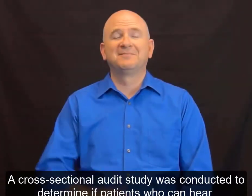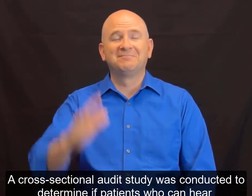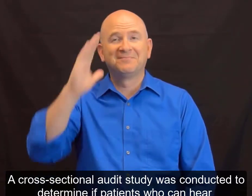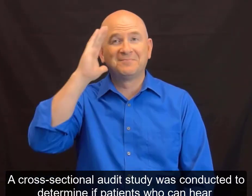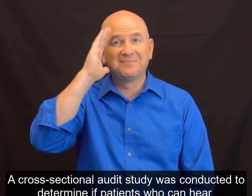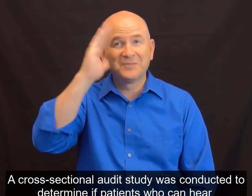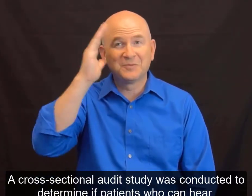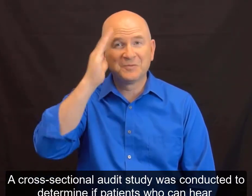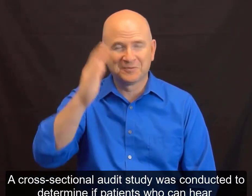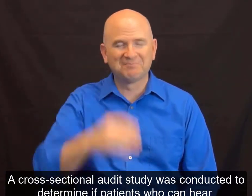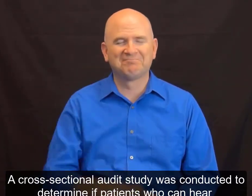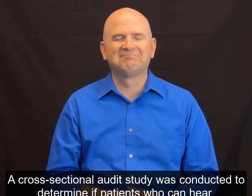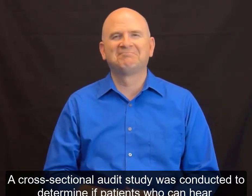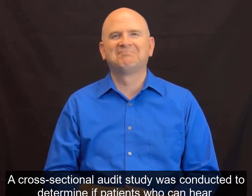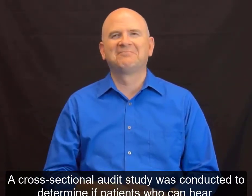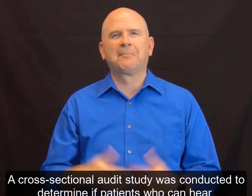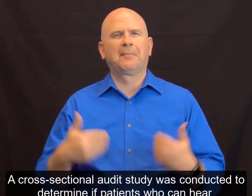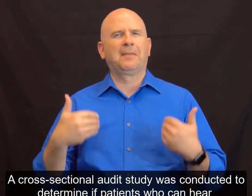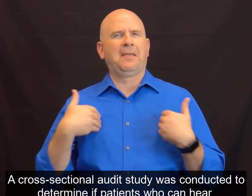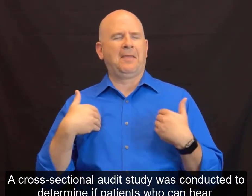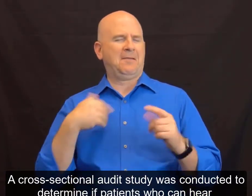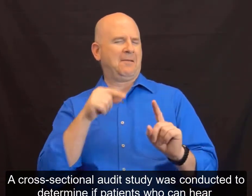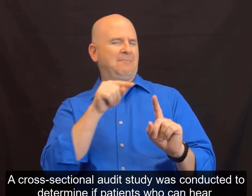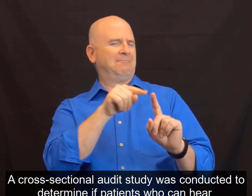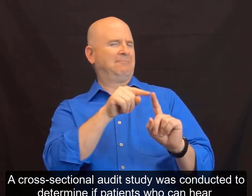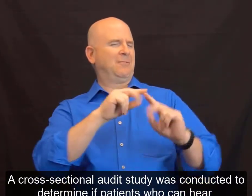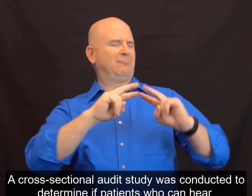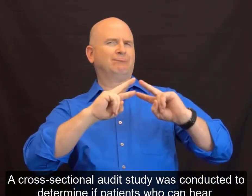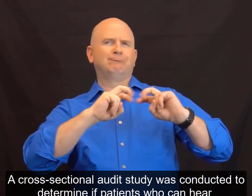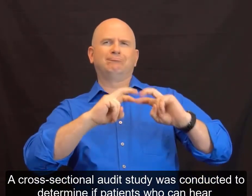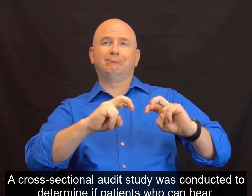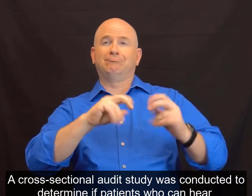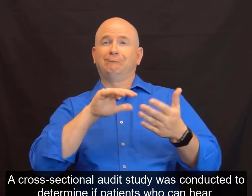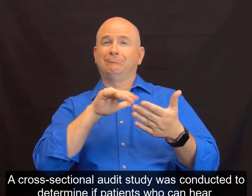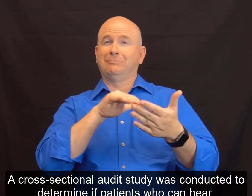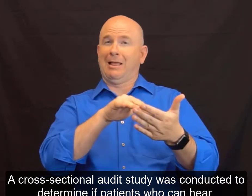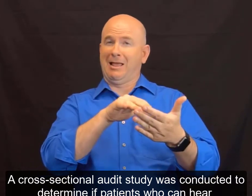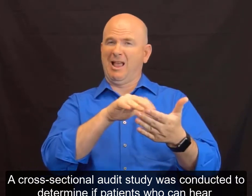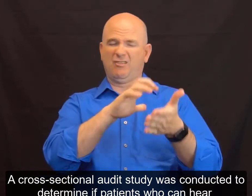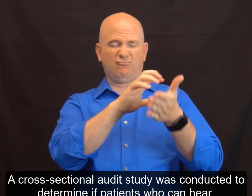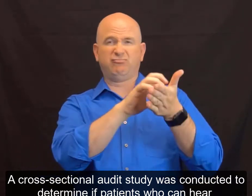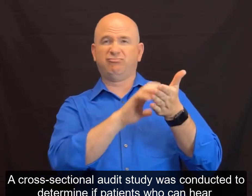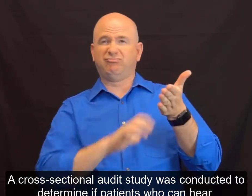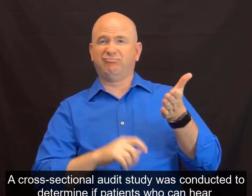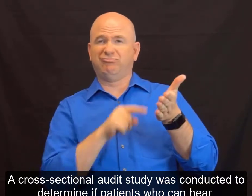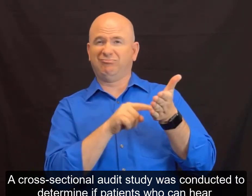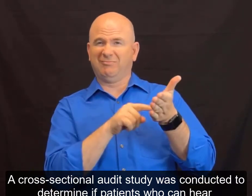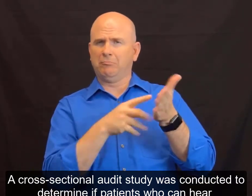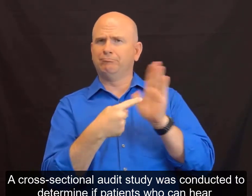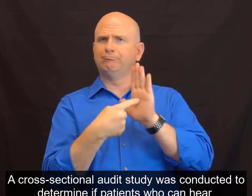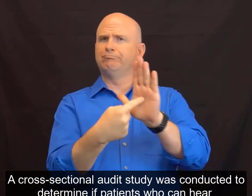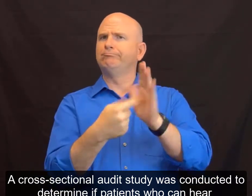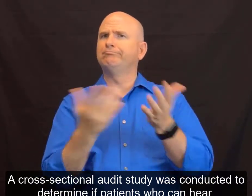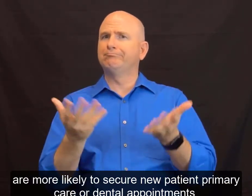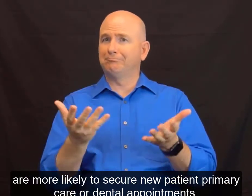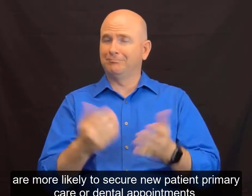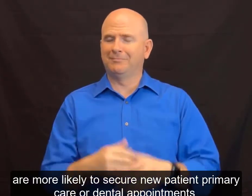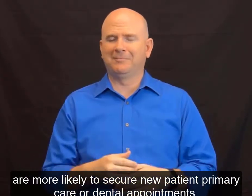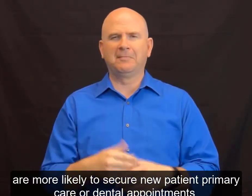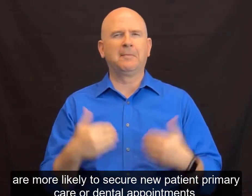A cross-sectional audit study was conducted to determine if patients who can hear are more likely to secure